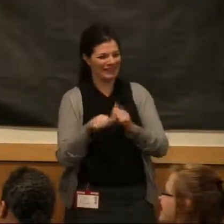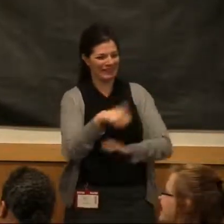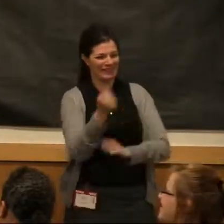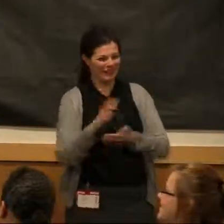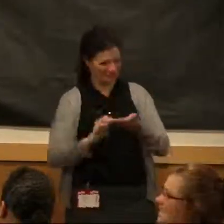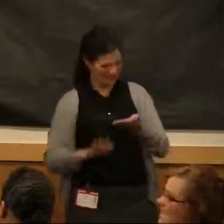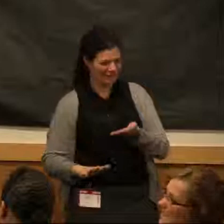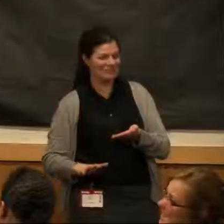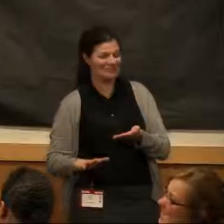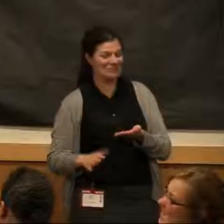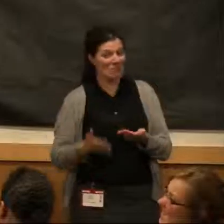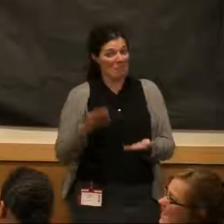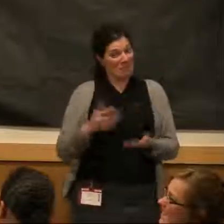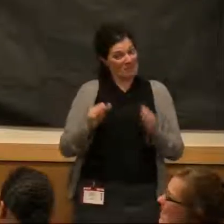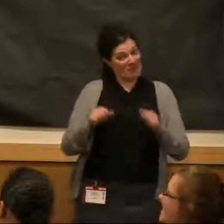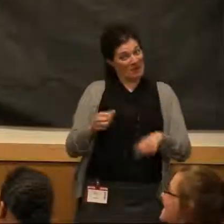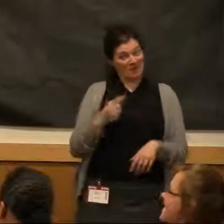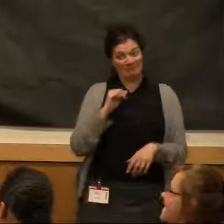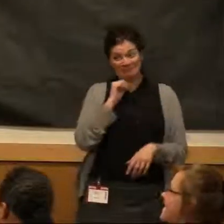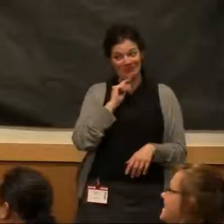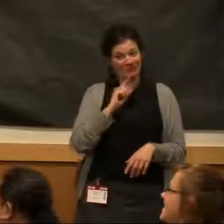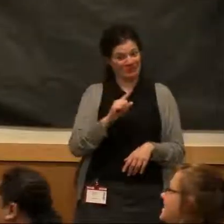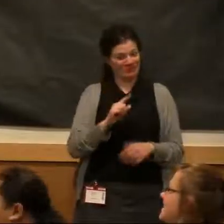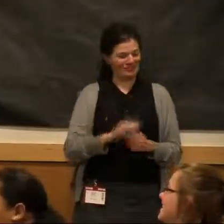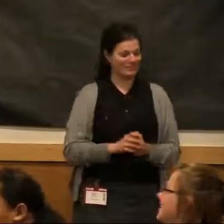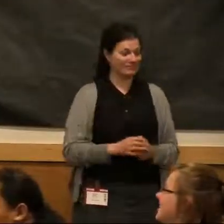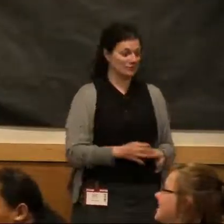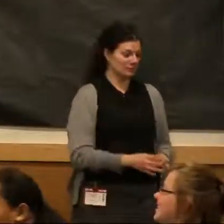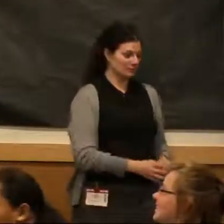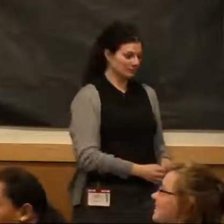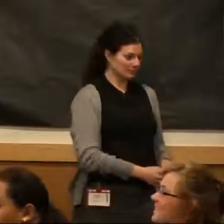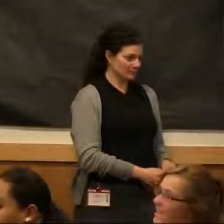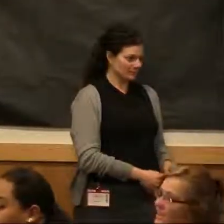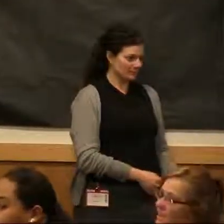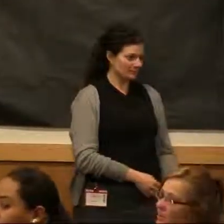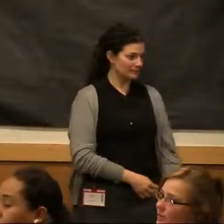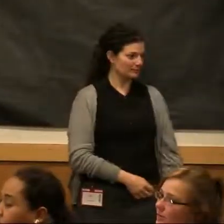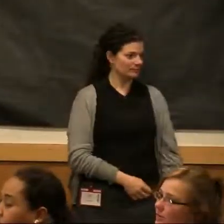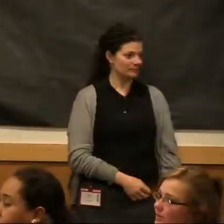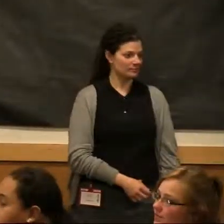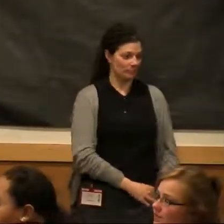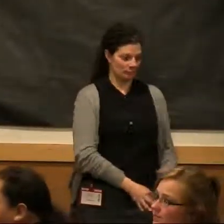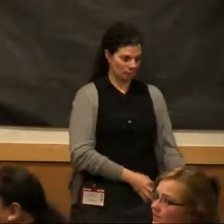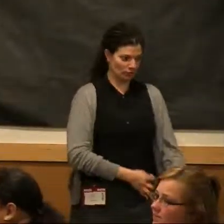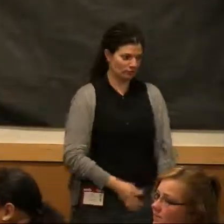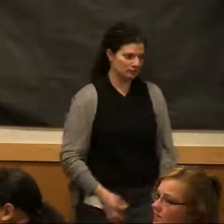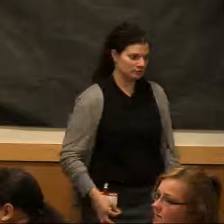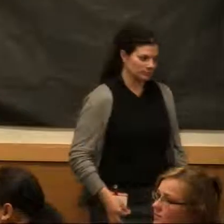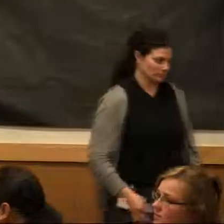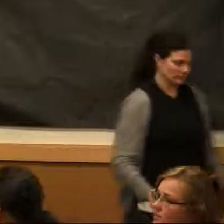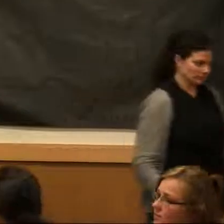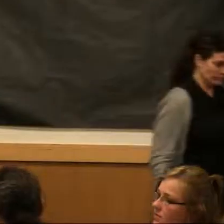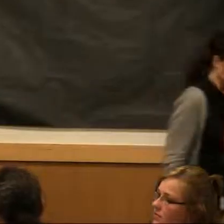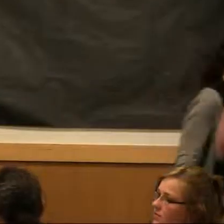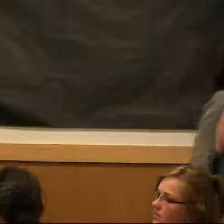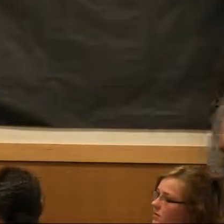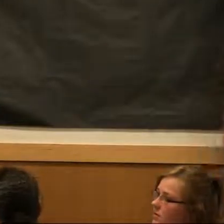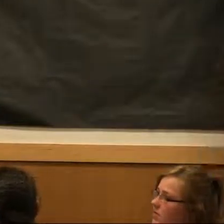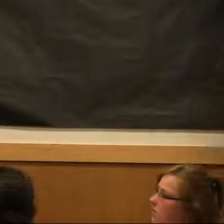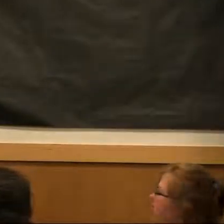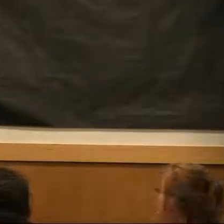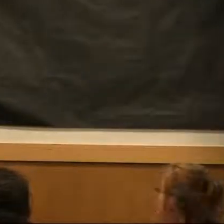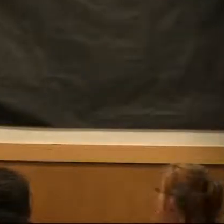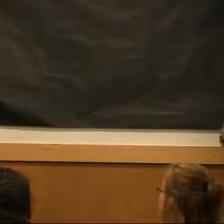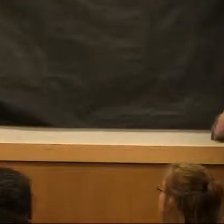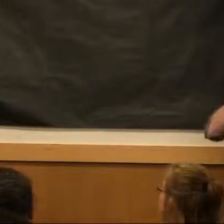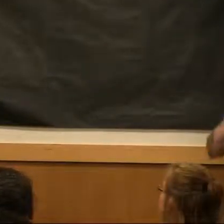knitting club, but maybe you could. I'm not sure. Yes, James. Have you ever offered goal ball on either the intramural or